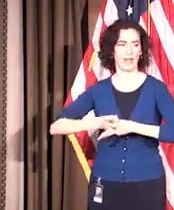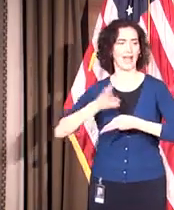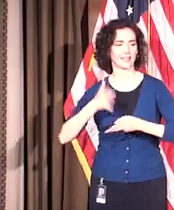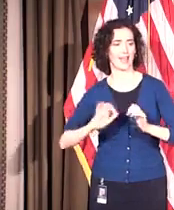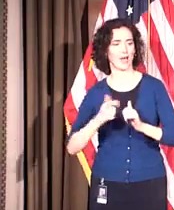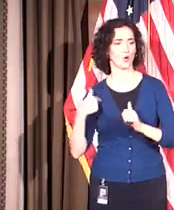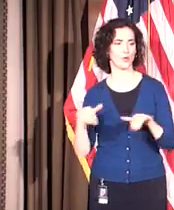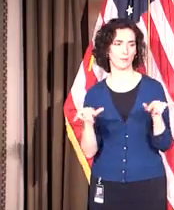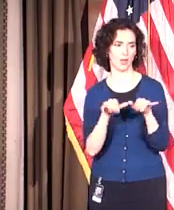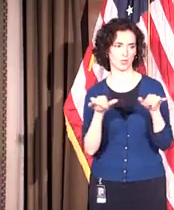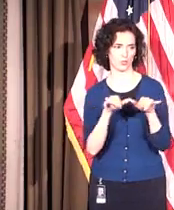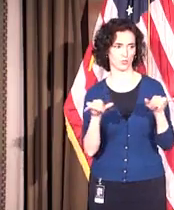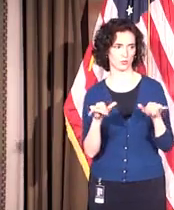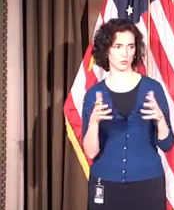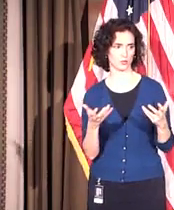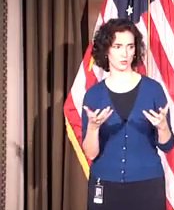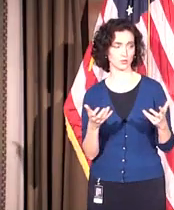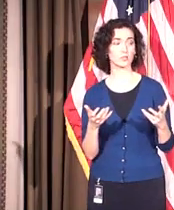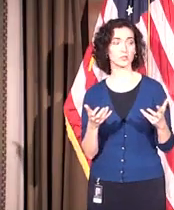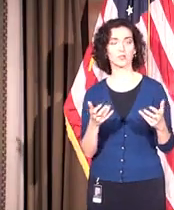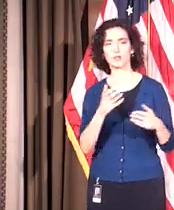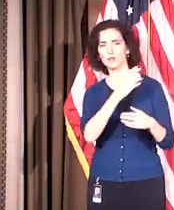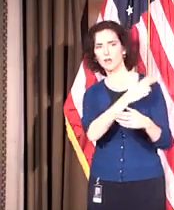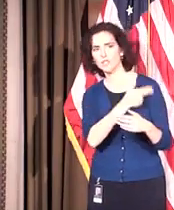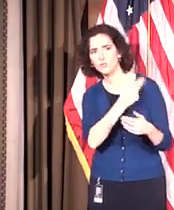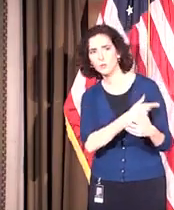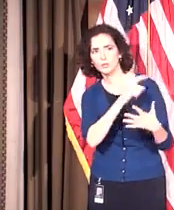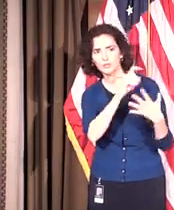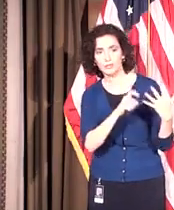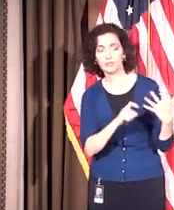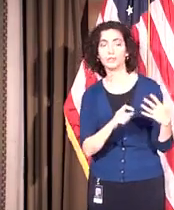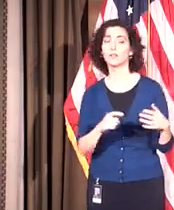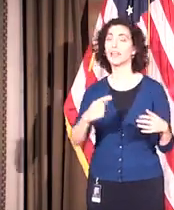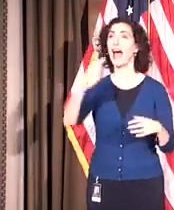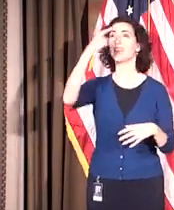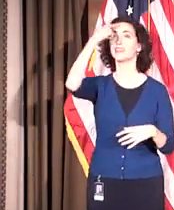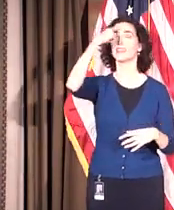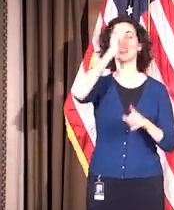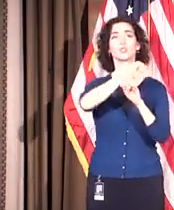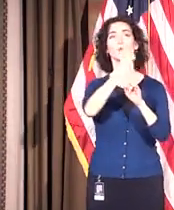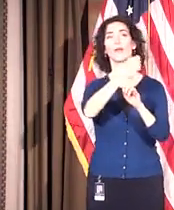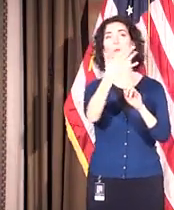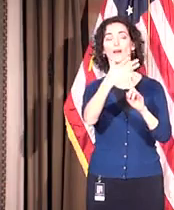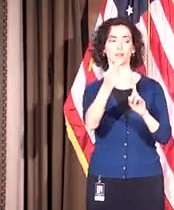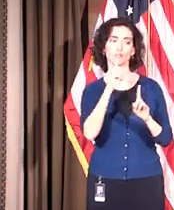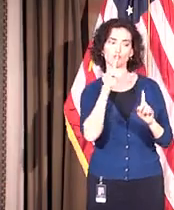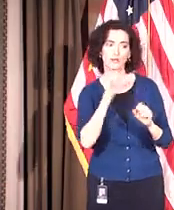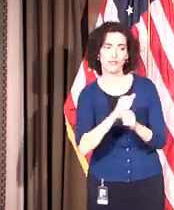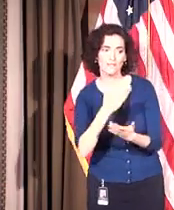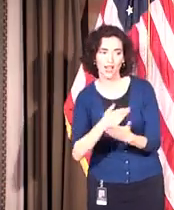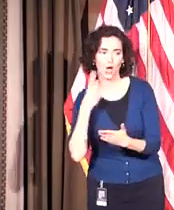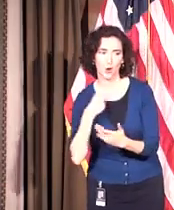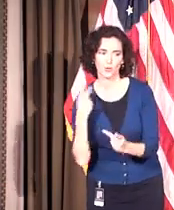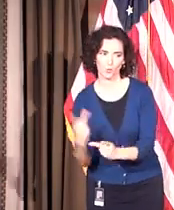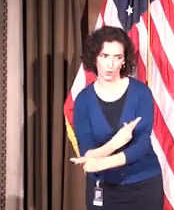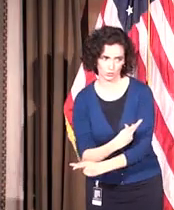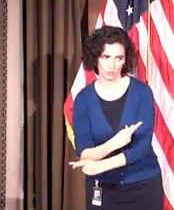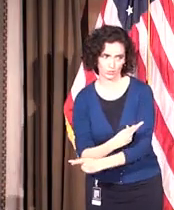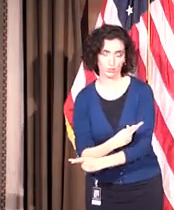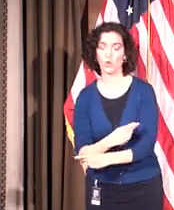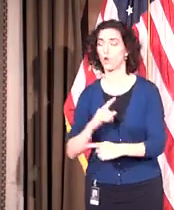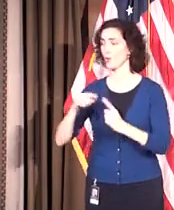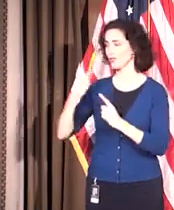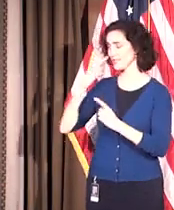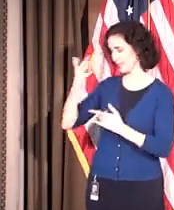stick. And knowing that you're always worse off than you think you are, anytime the numbers are surging,